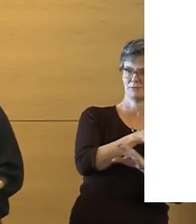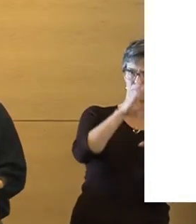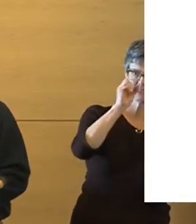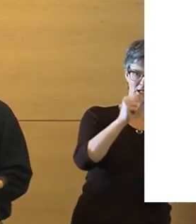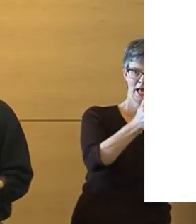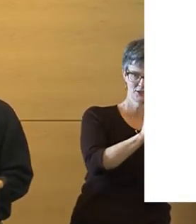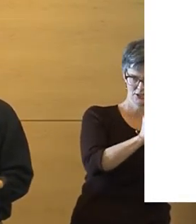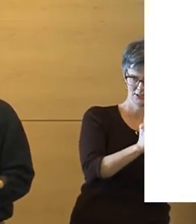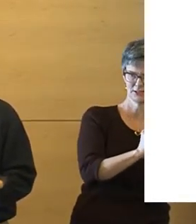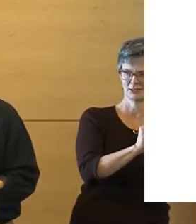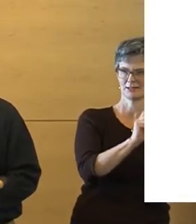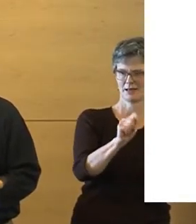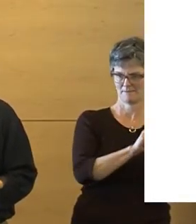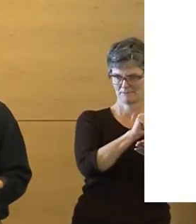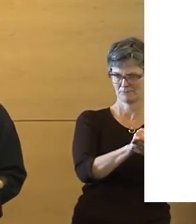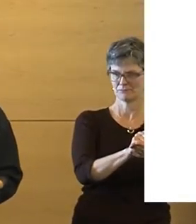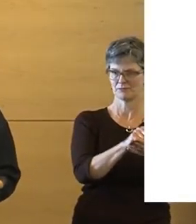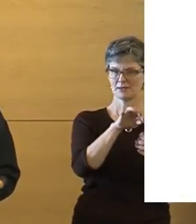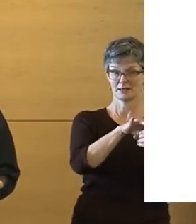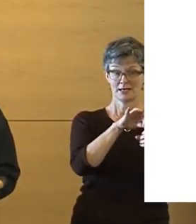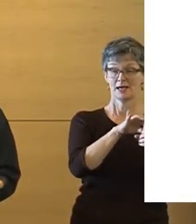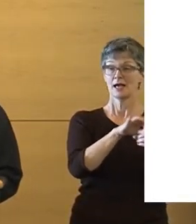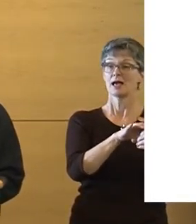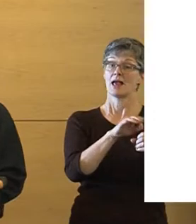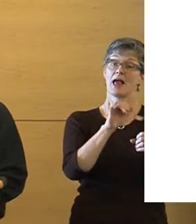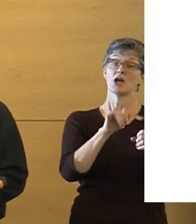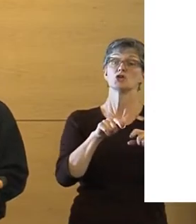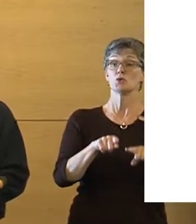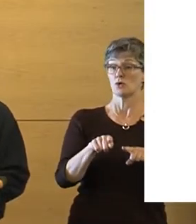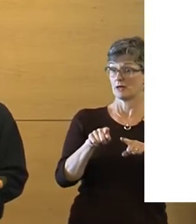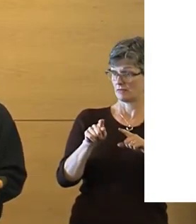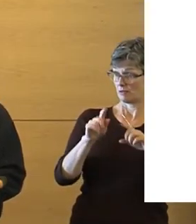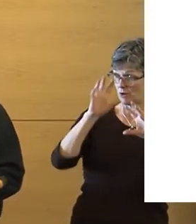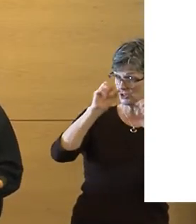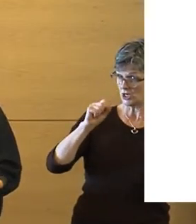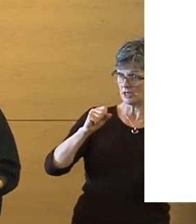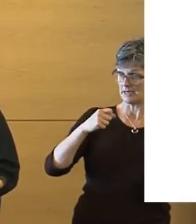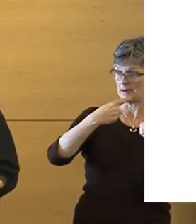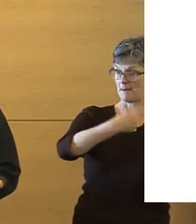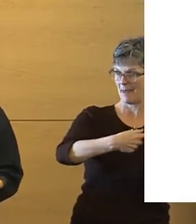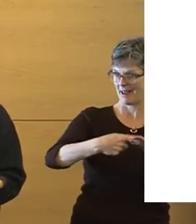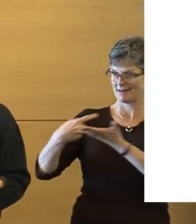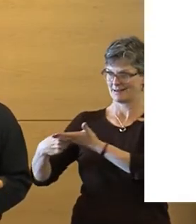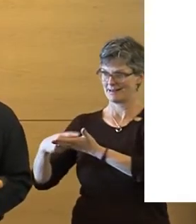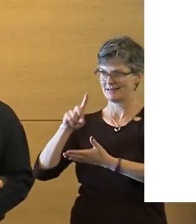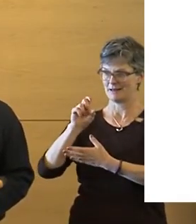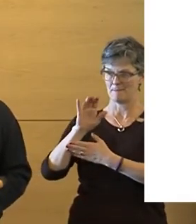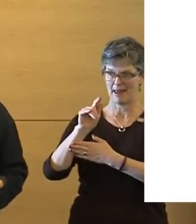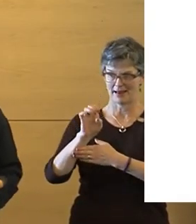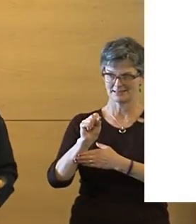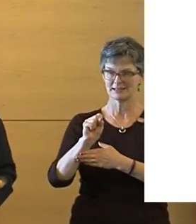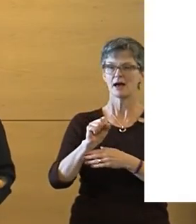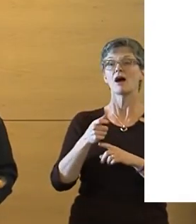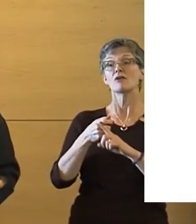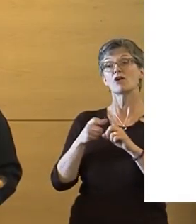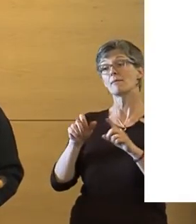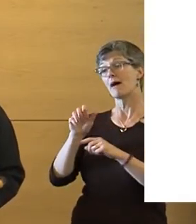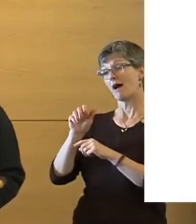can do with video if it's captioned. And this is something that was done with the